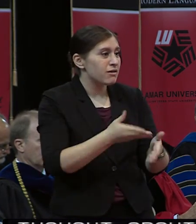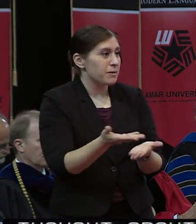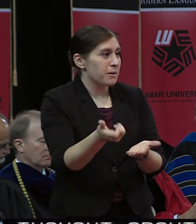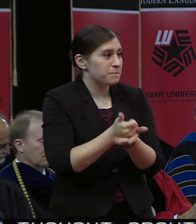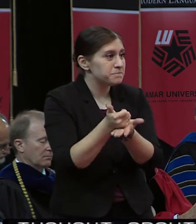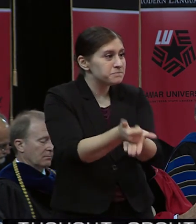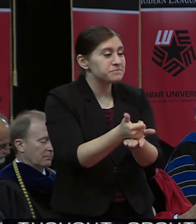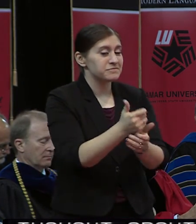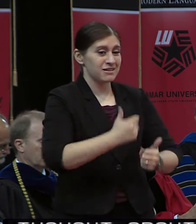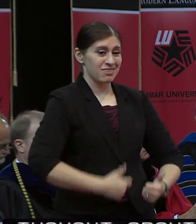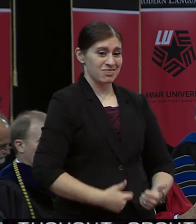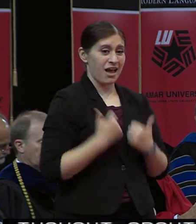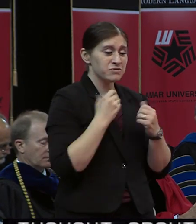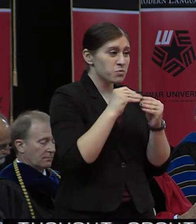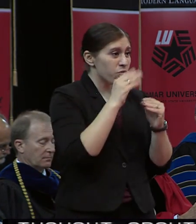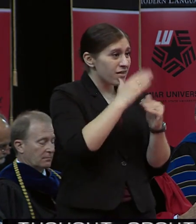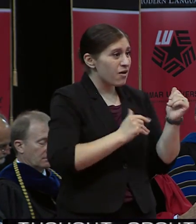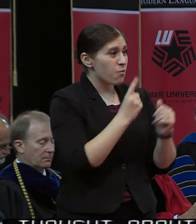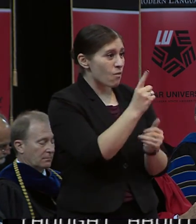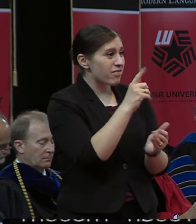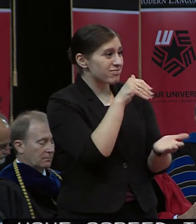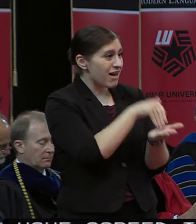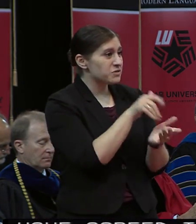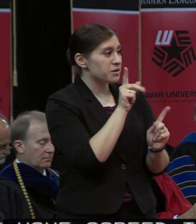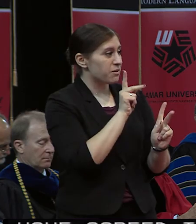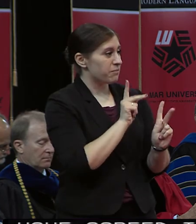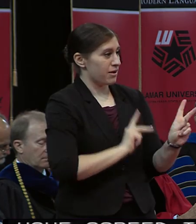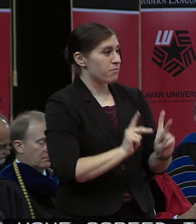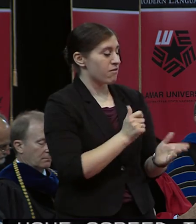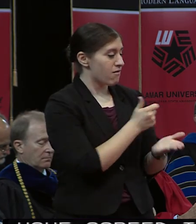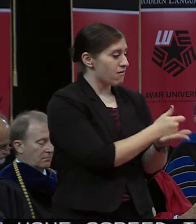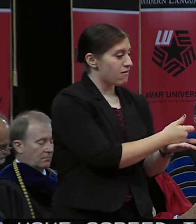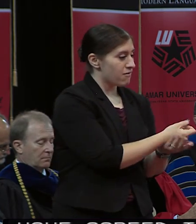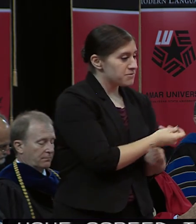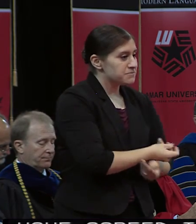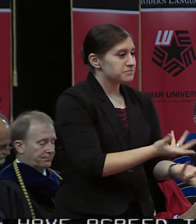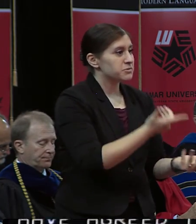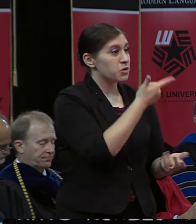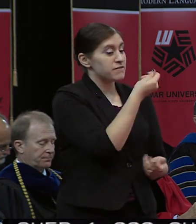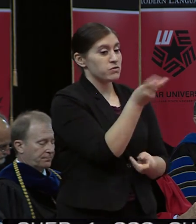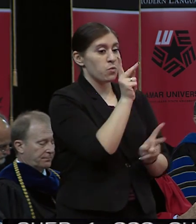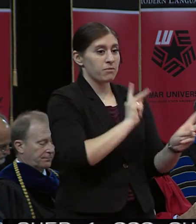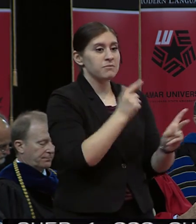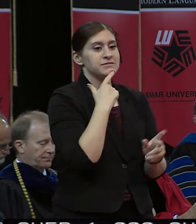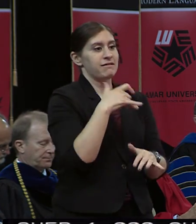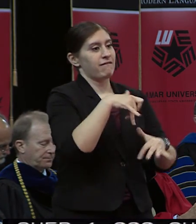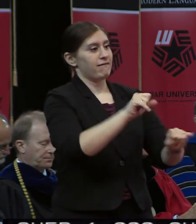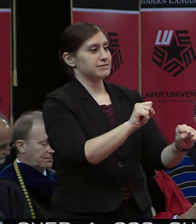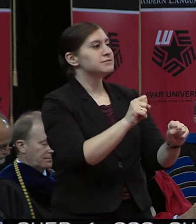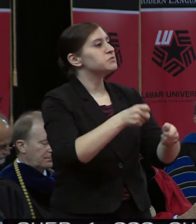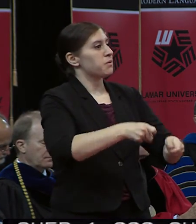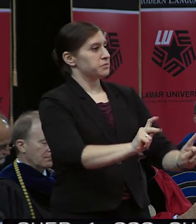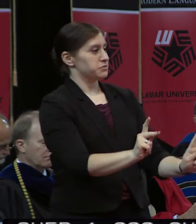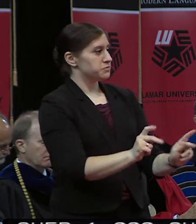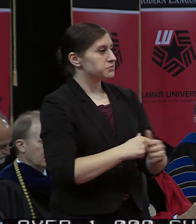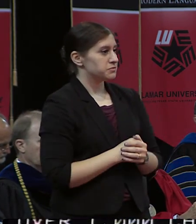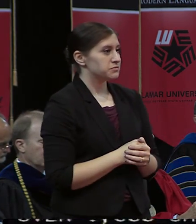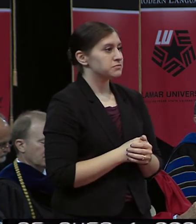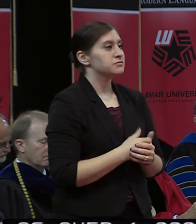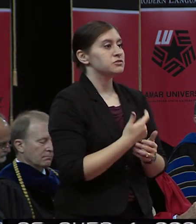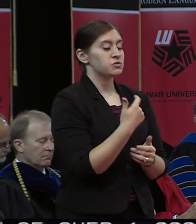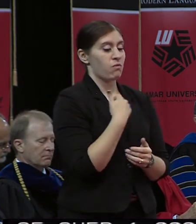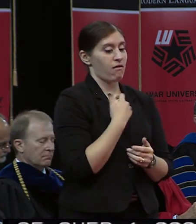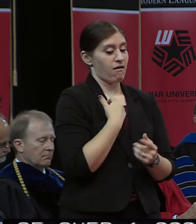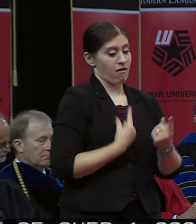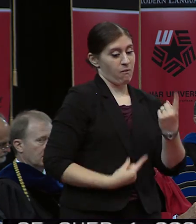The lives of over 1,000 children were made different because a few people decided to say yes to opportunity. When I was asked